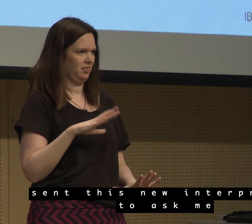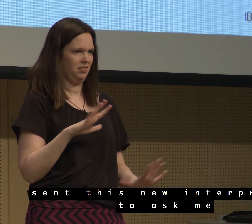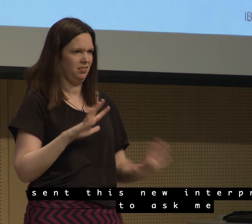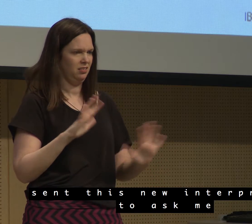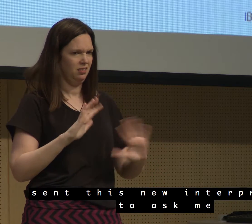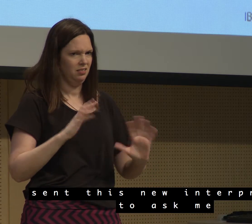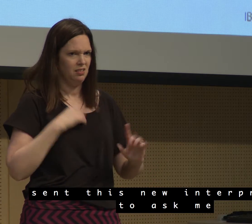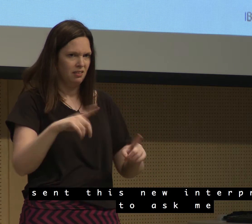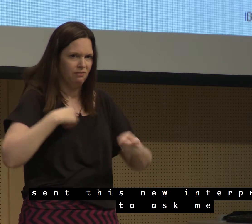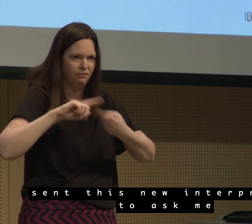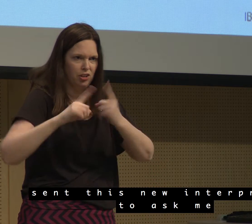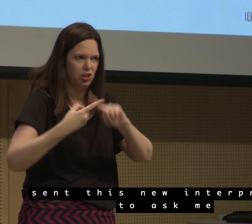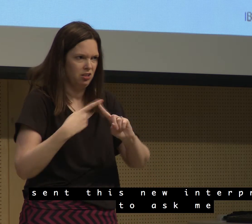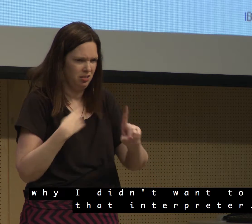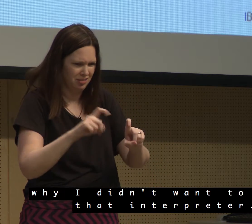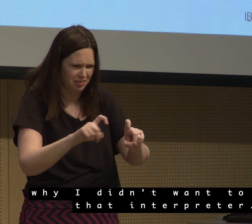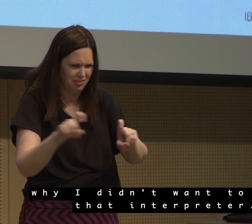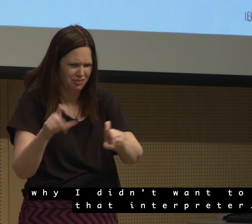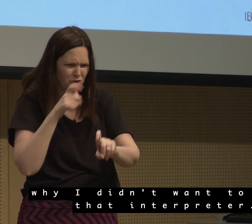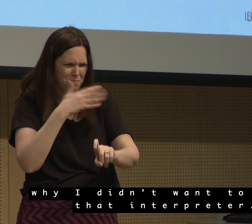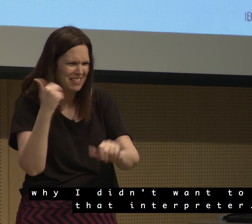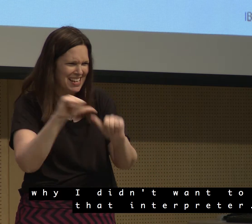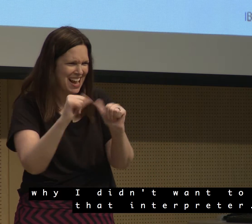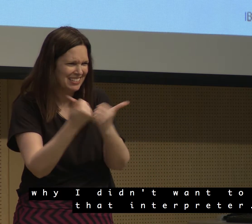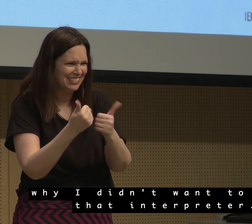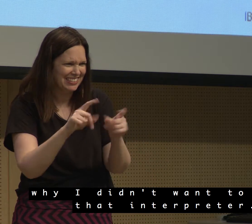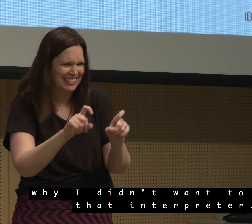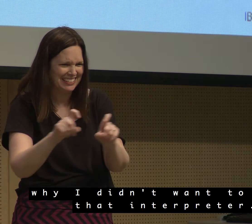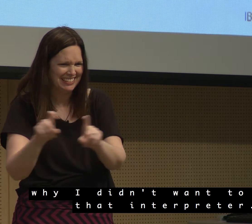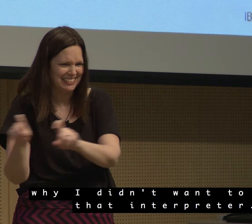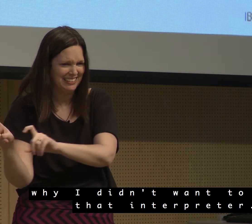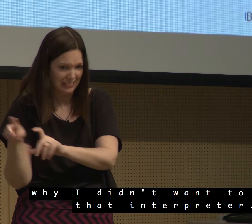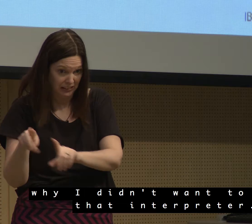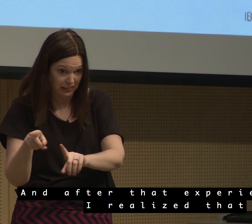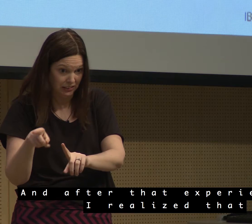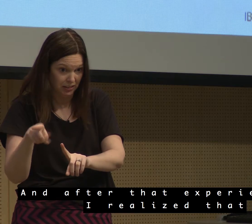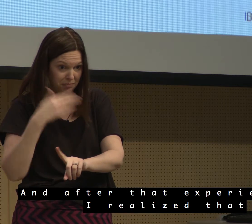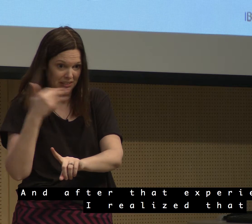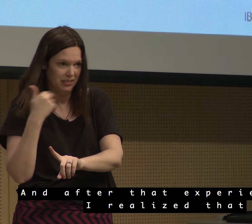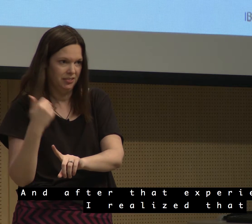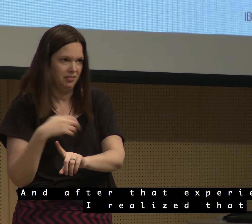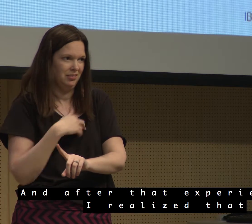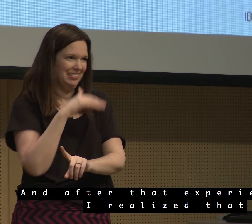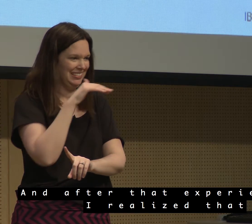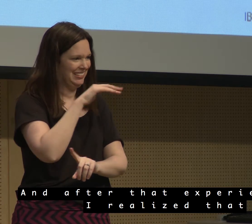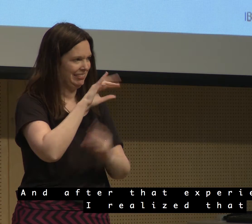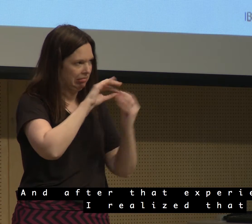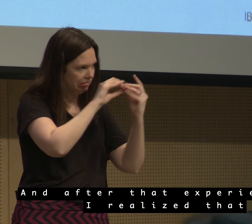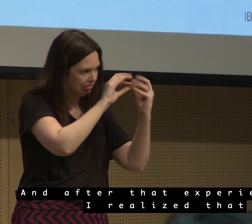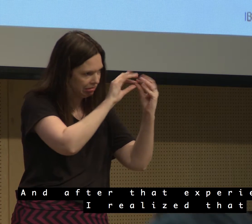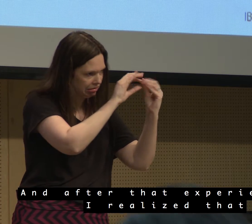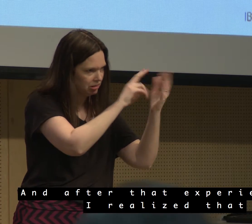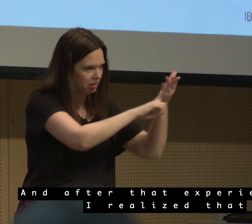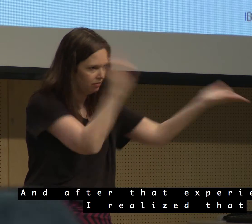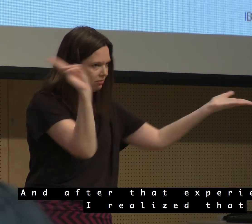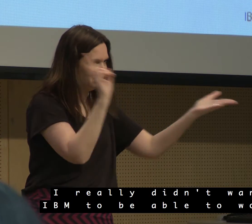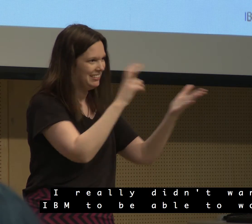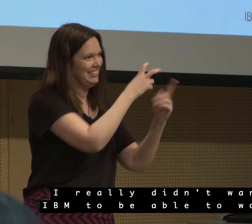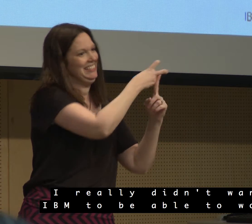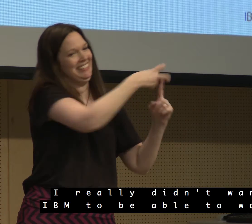new interpreter to ask me why I didn't want to have that interpreter. And after that experience, I realized that